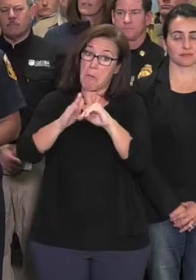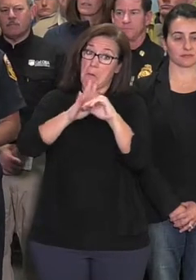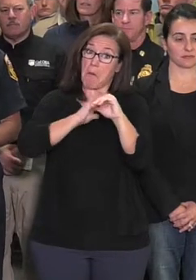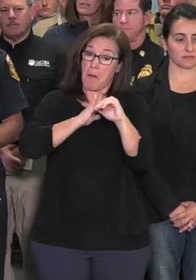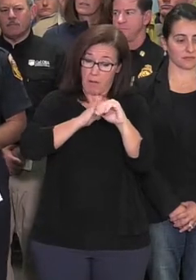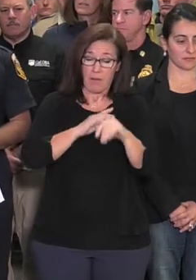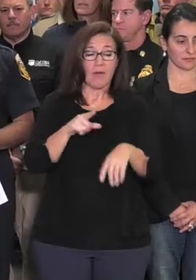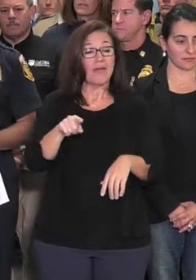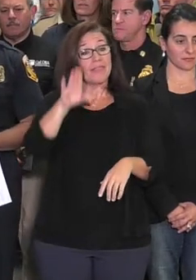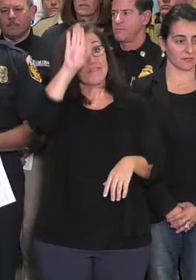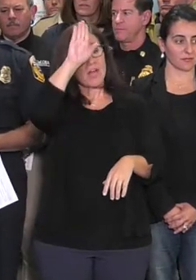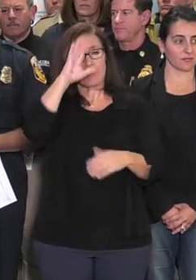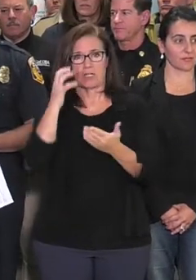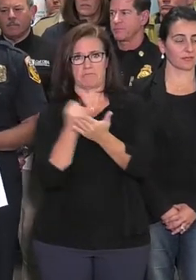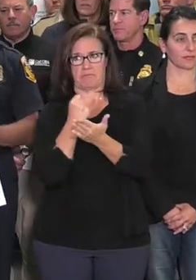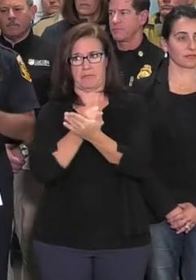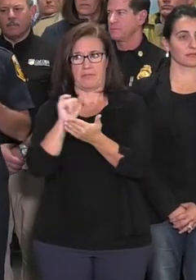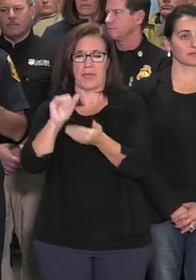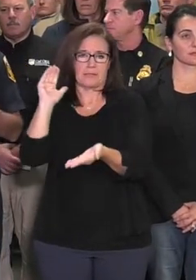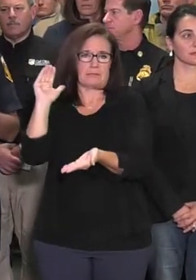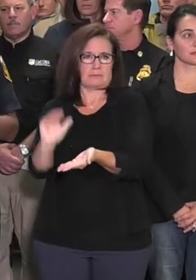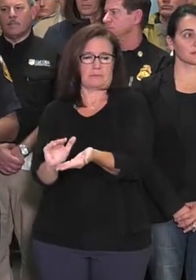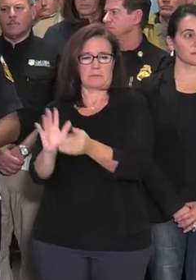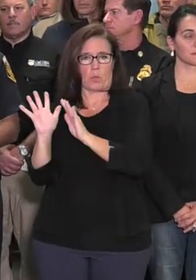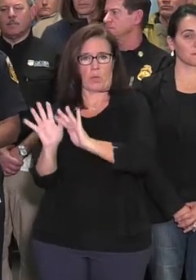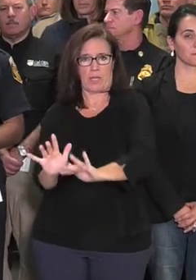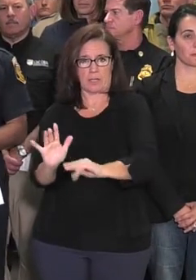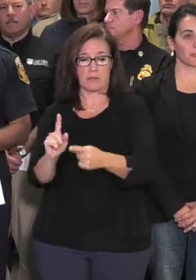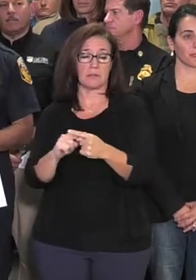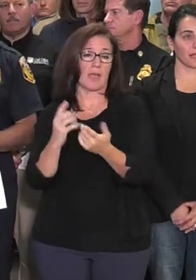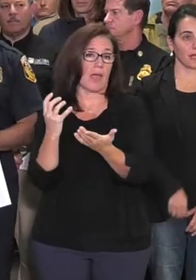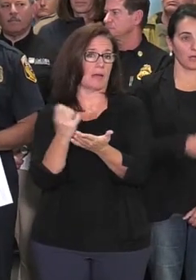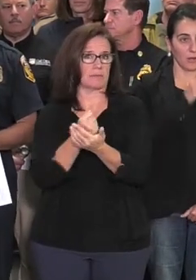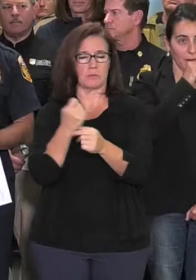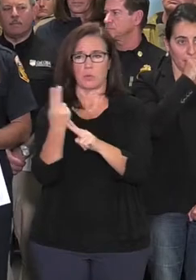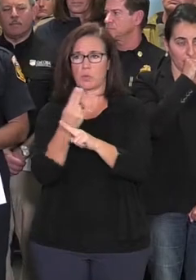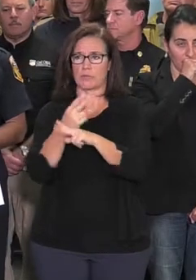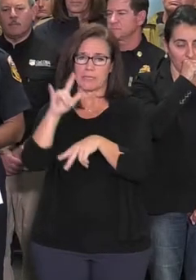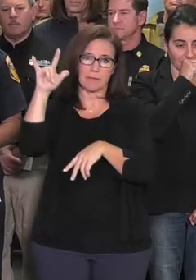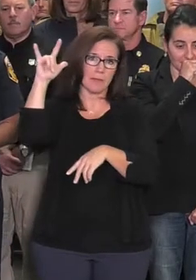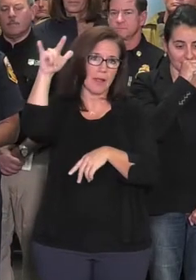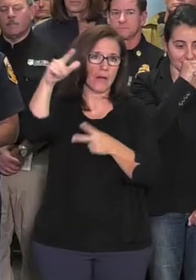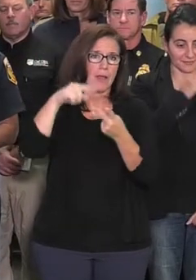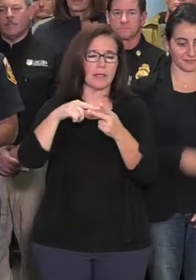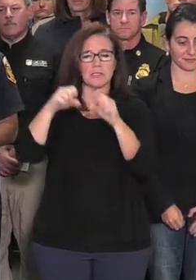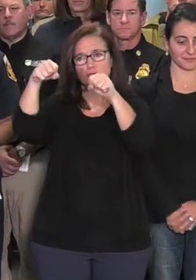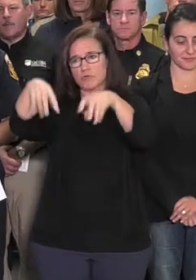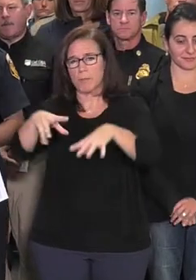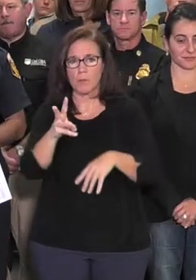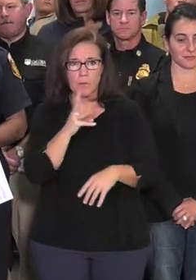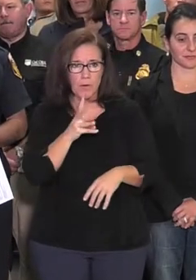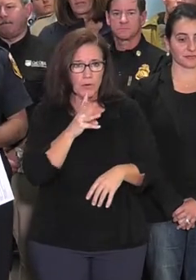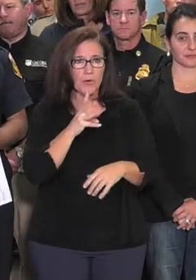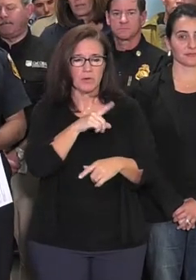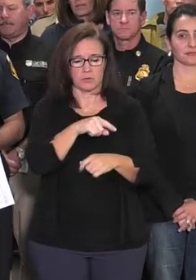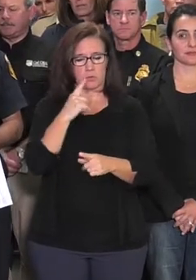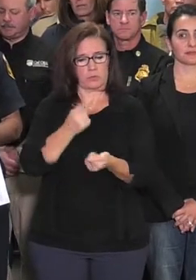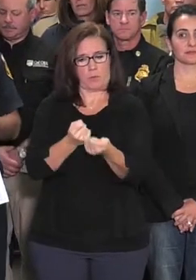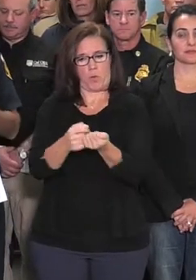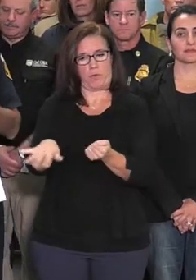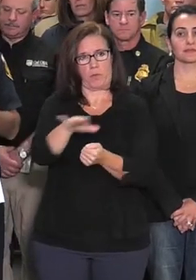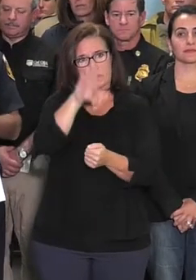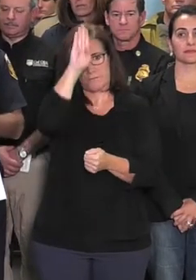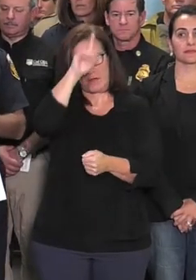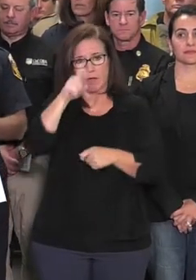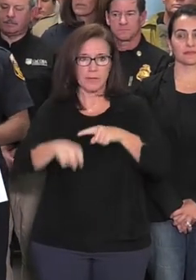to aggressively put in control lines, use aircraft, and put in retardant and drop water in support of the firefighters on the ground.